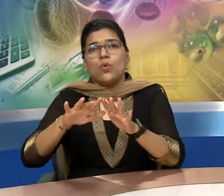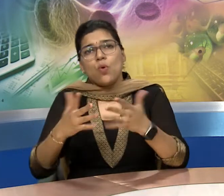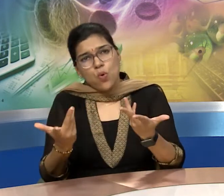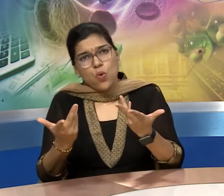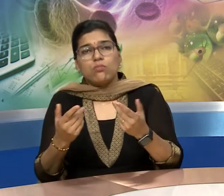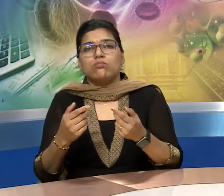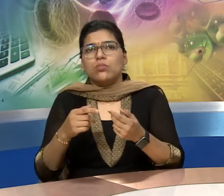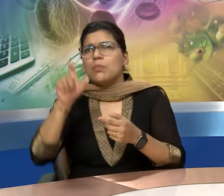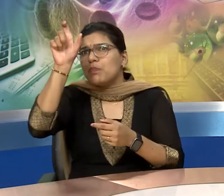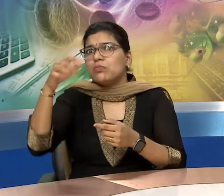as a